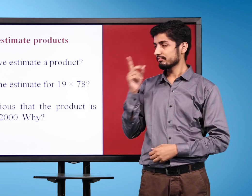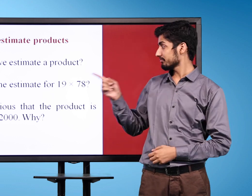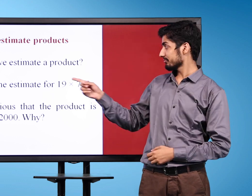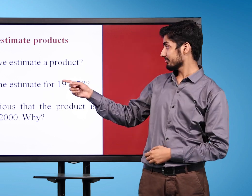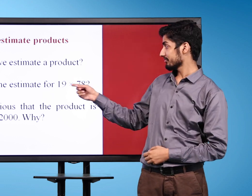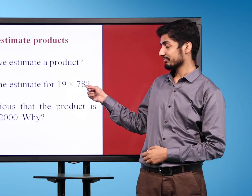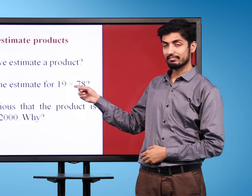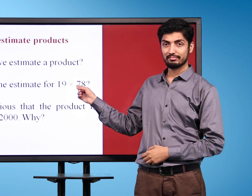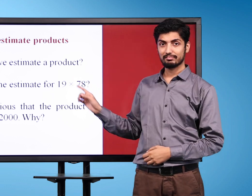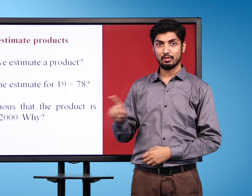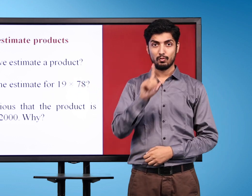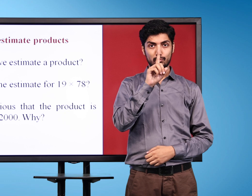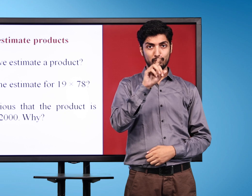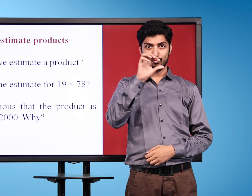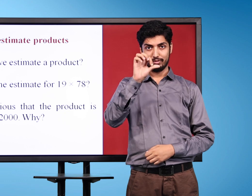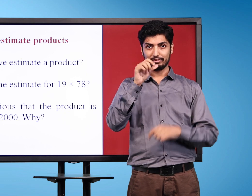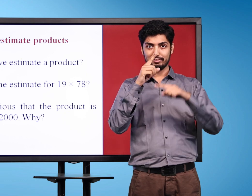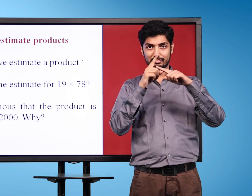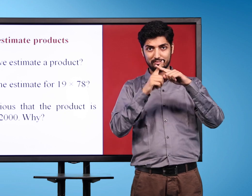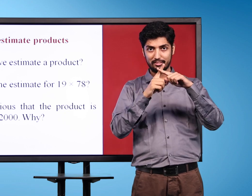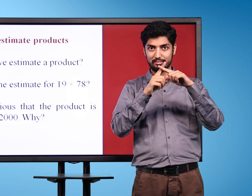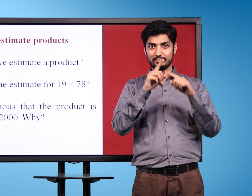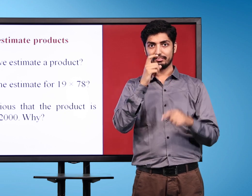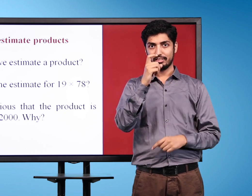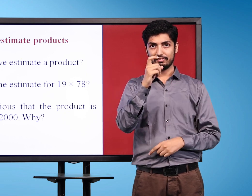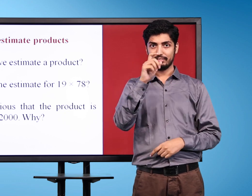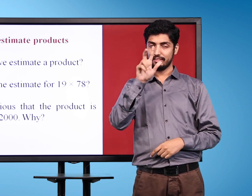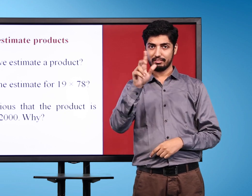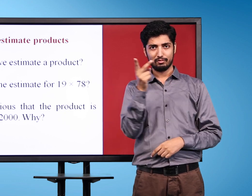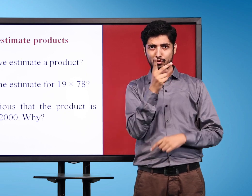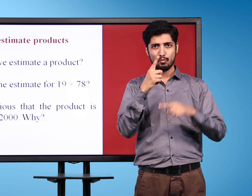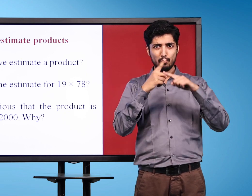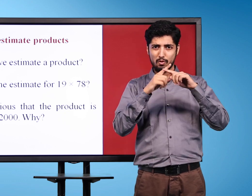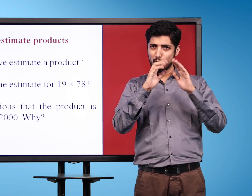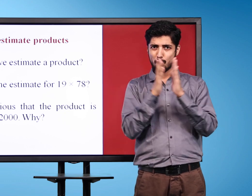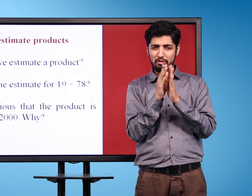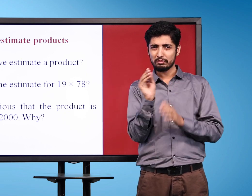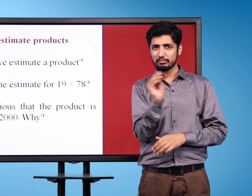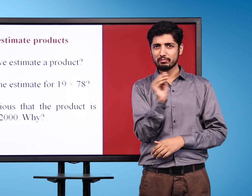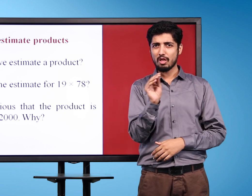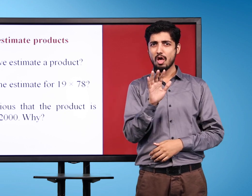What is the estimate for 19 multiplied by 78?